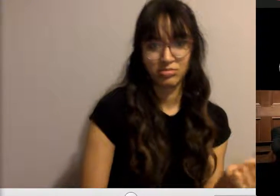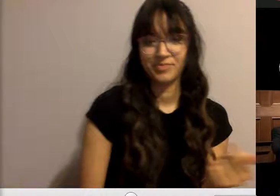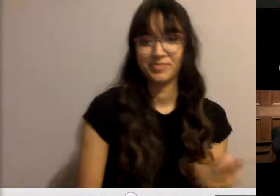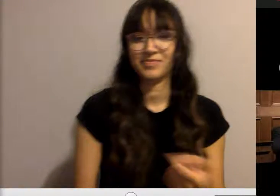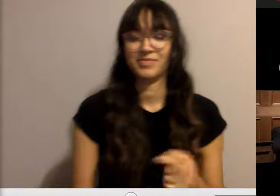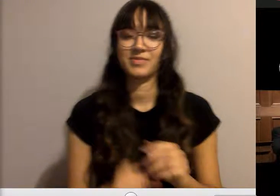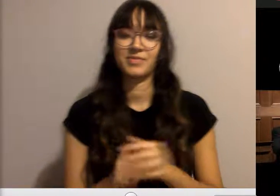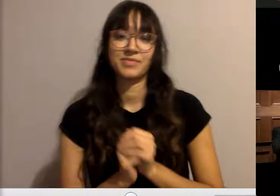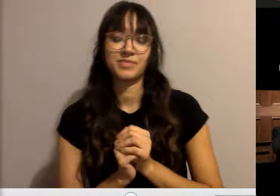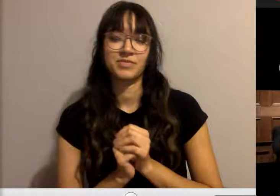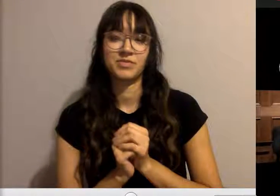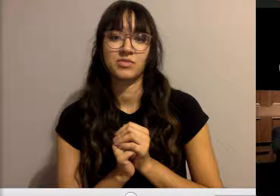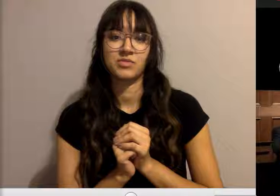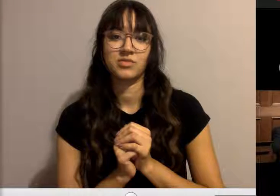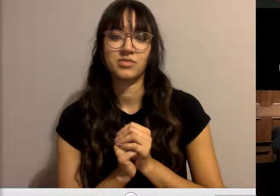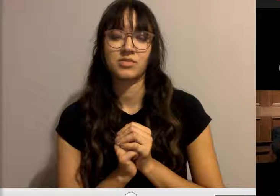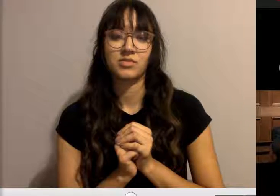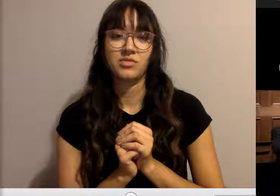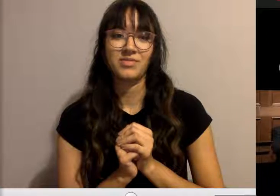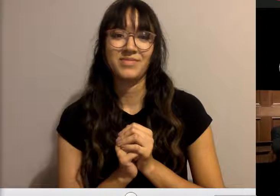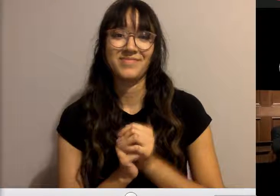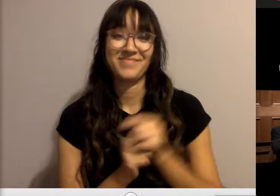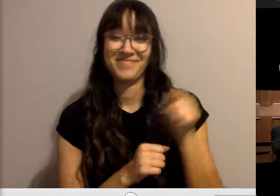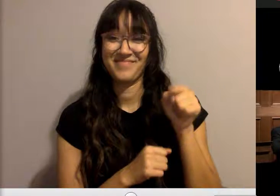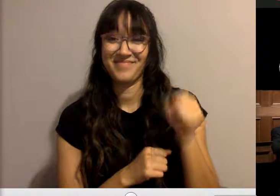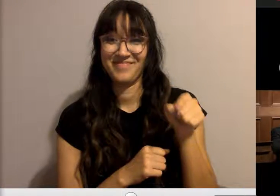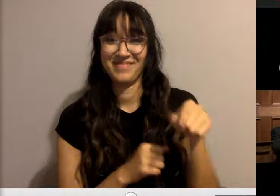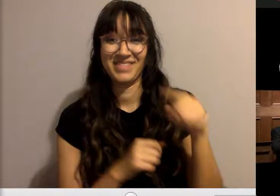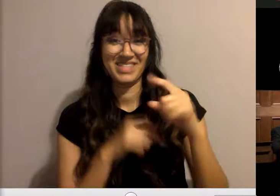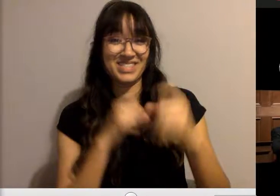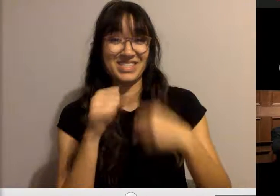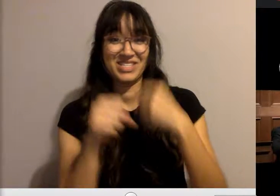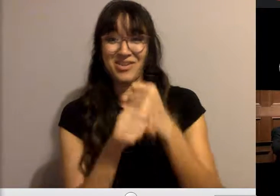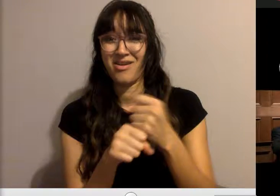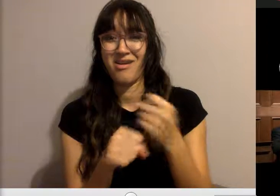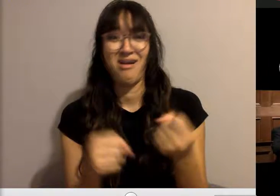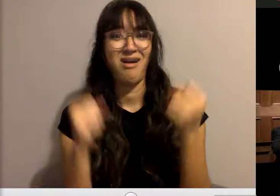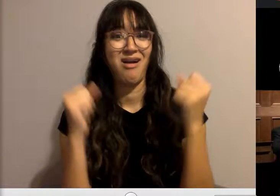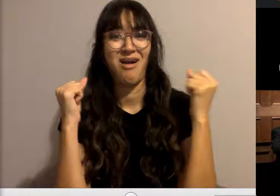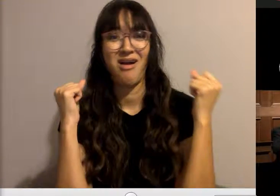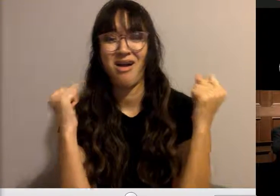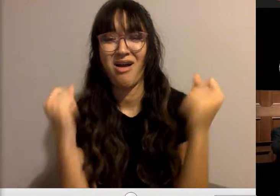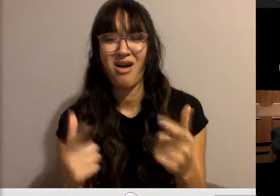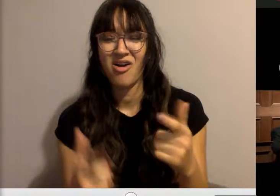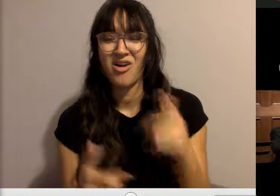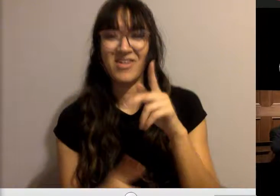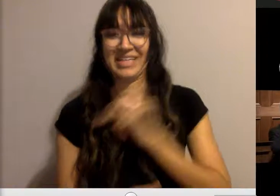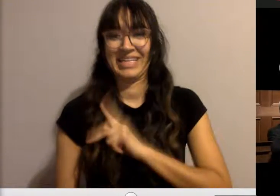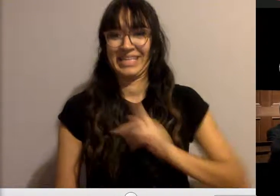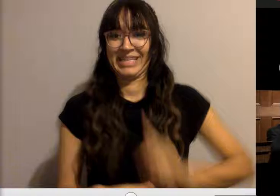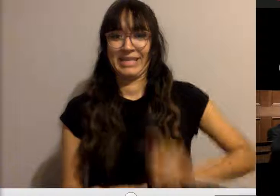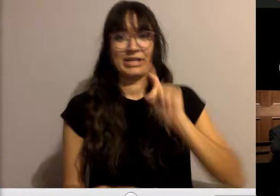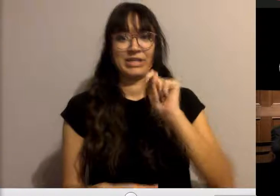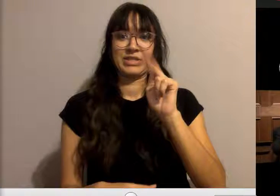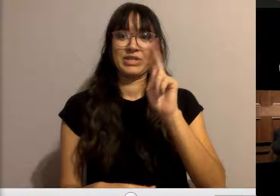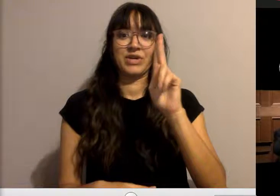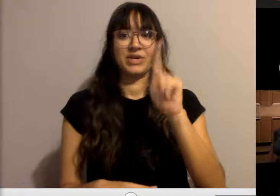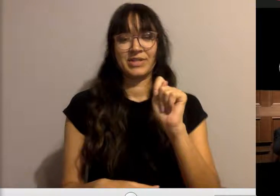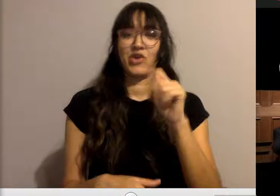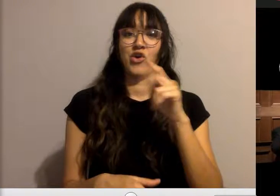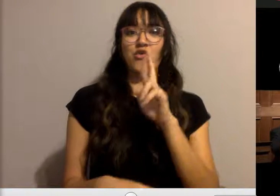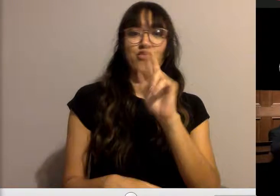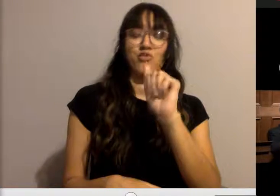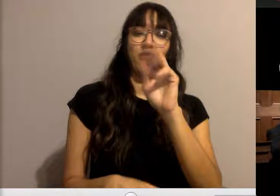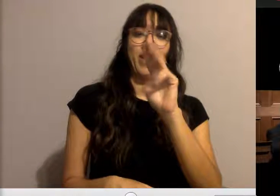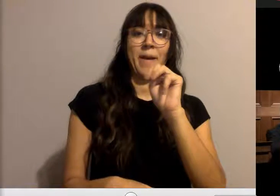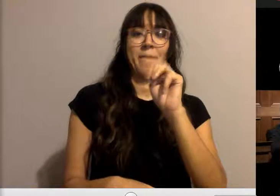this, I don't have to tell you that this period has everybody. Hatshepsut, King Tut, Ramses II, Ramses III,